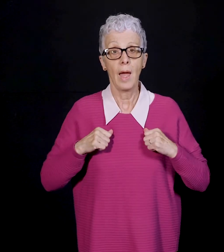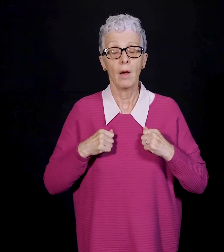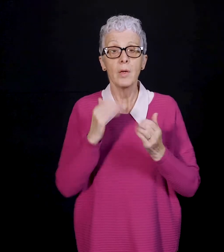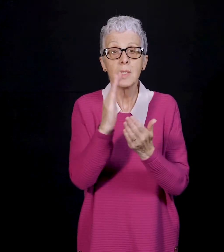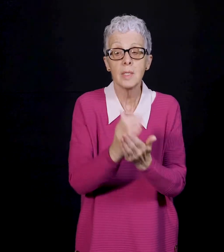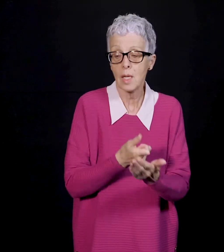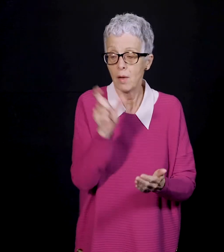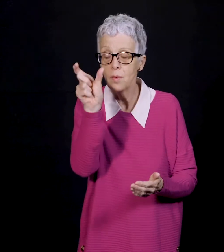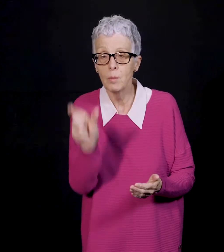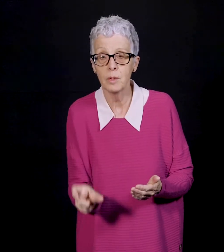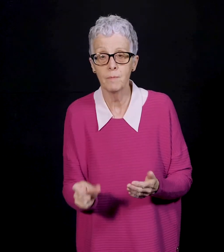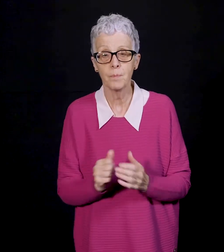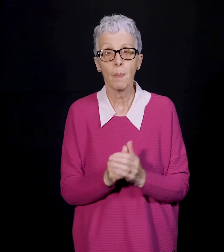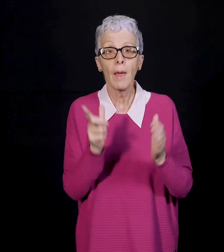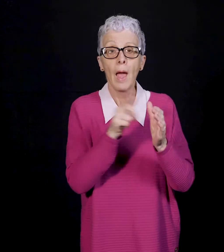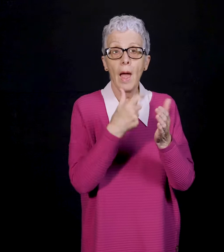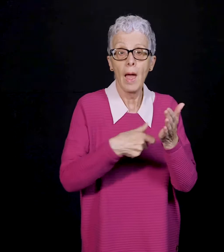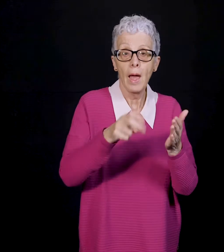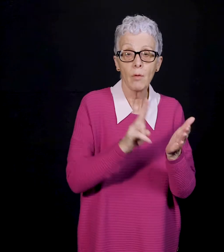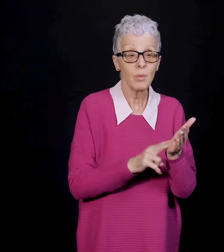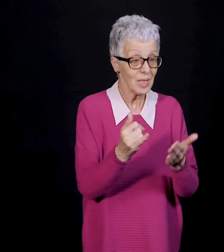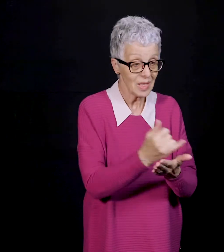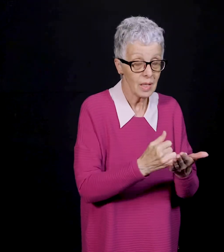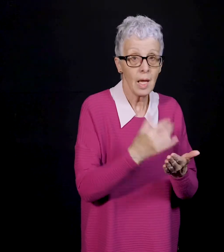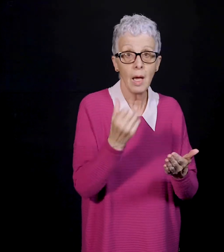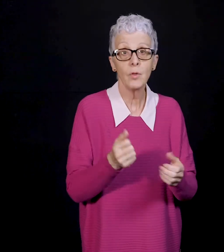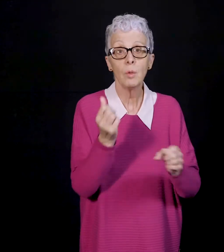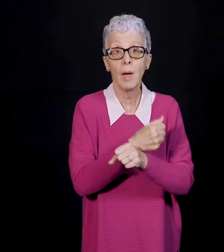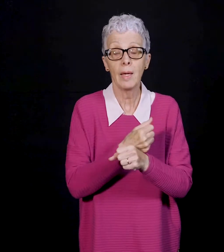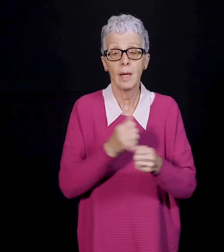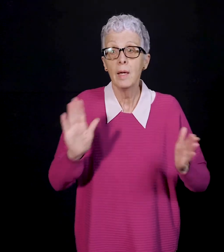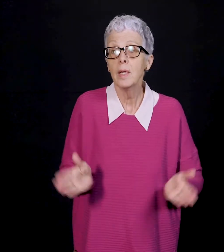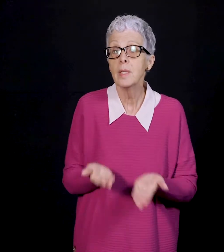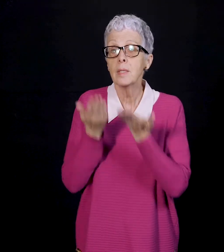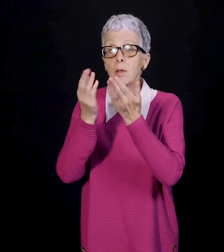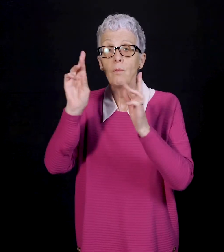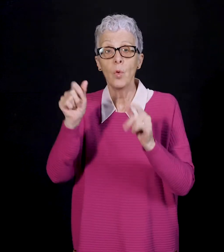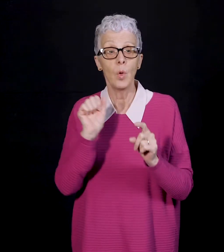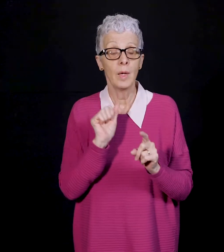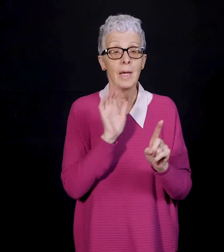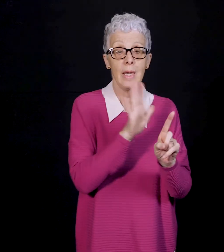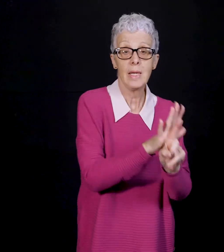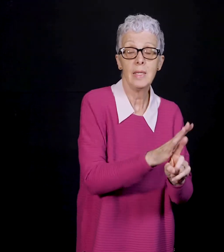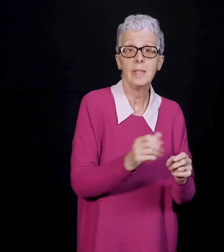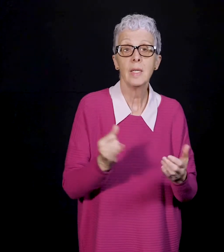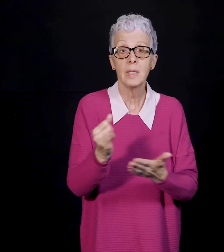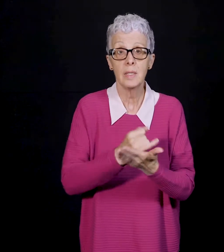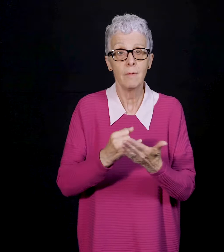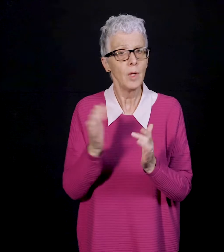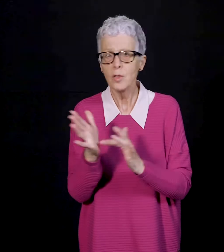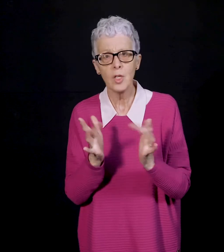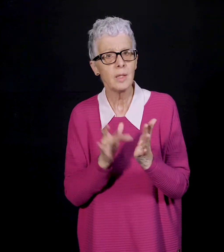And as we saw, Aaron himself was a sinner and had to make sacrifice for his own sins, but Jesus Christ is not like that. He didn't have to